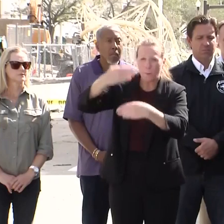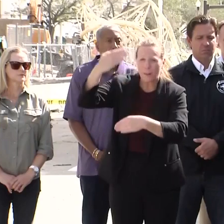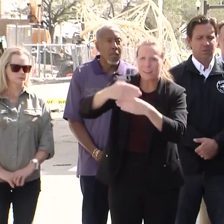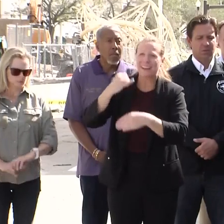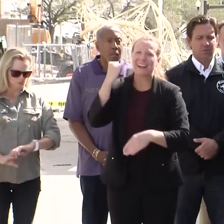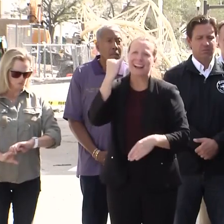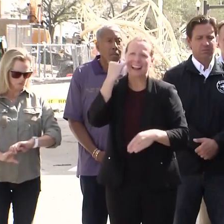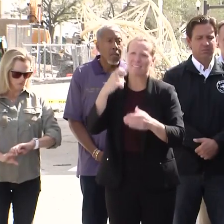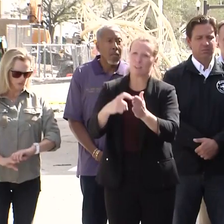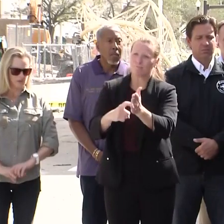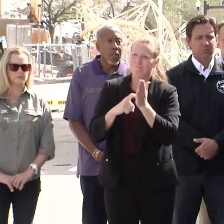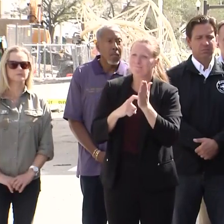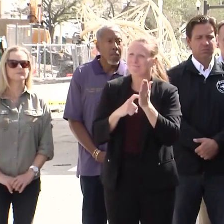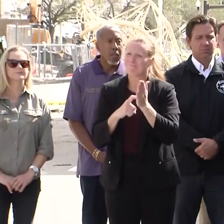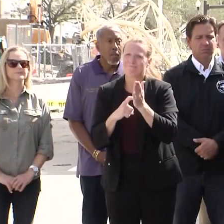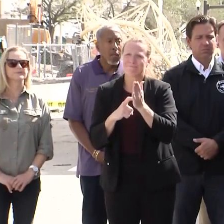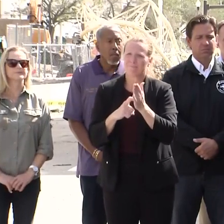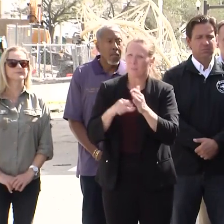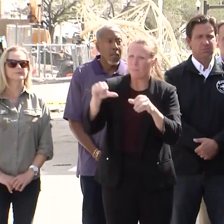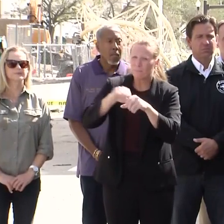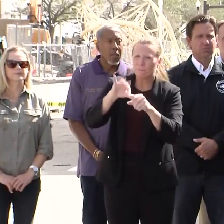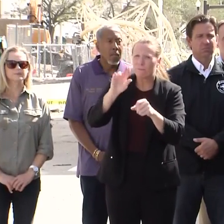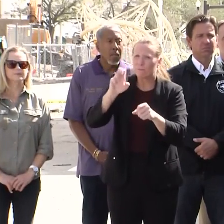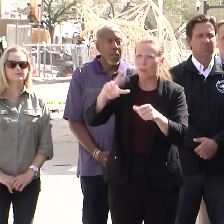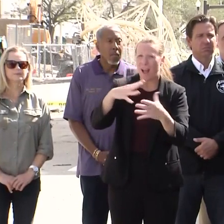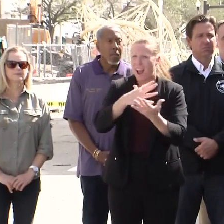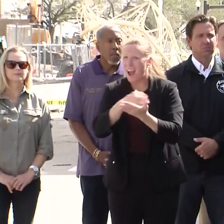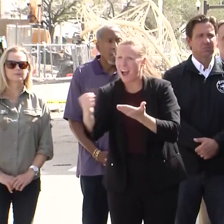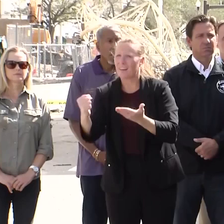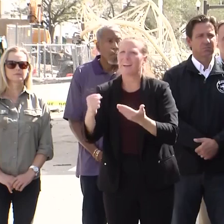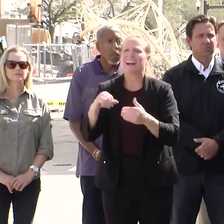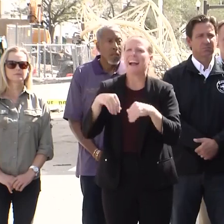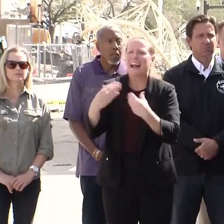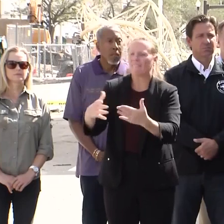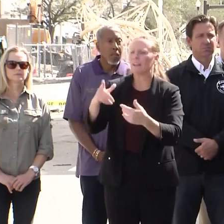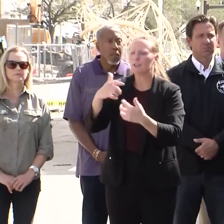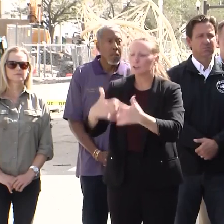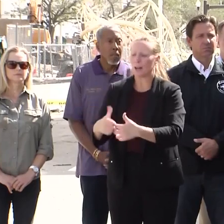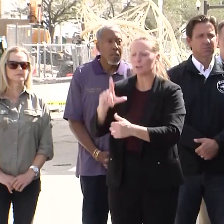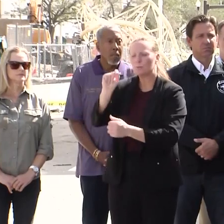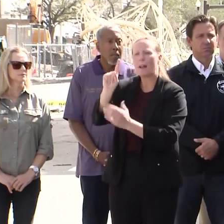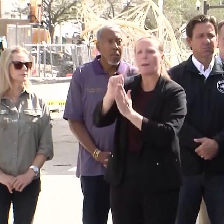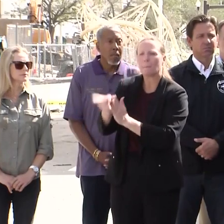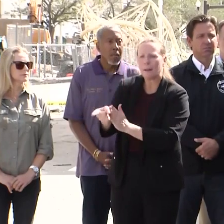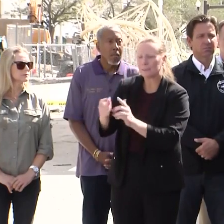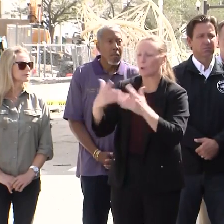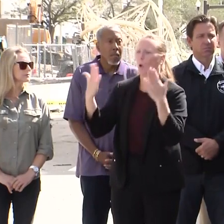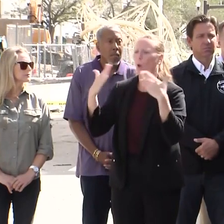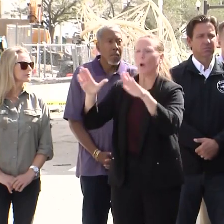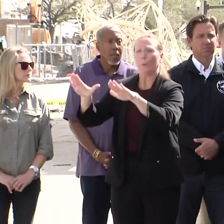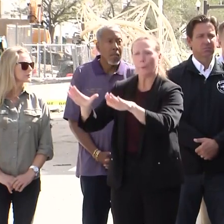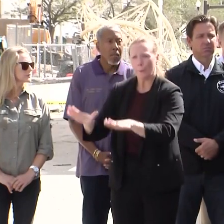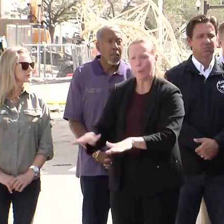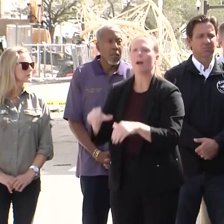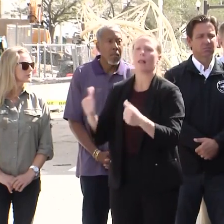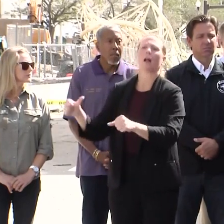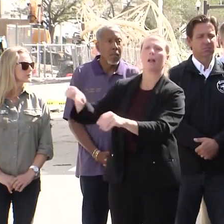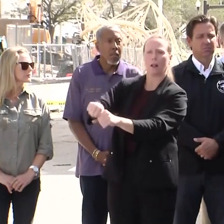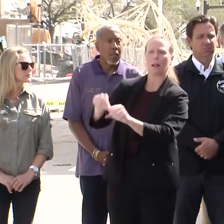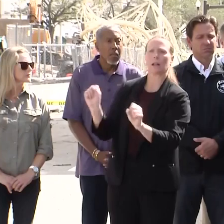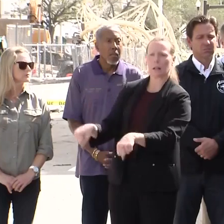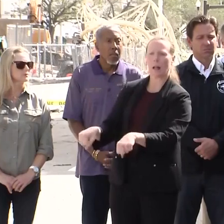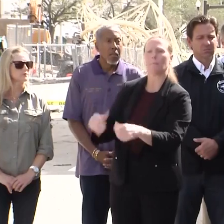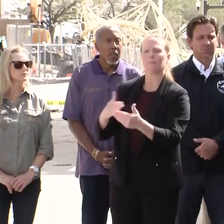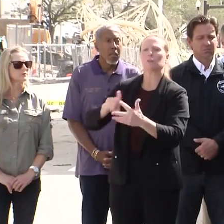If you run out of fuel and you need to refuel, give the generator 20 minutes to cool down and then refuel it before you restart